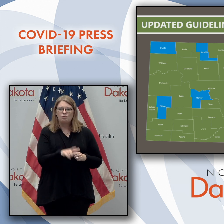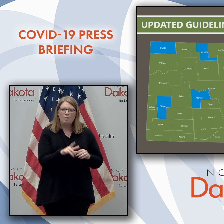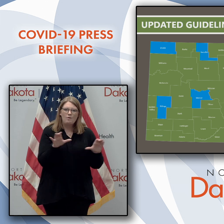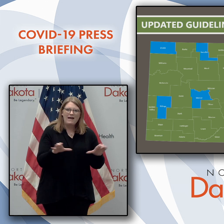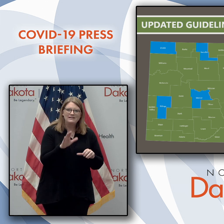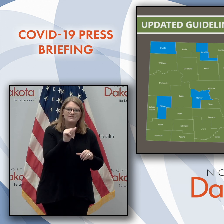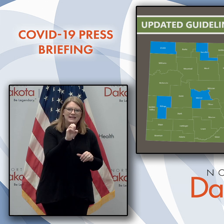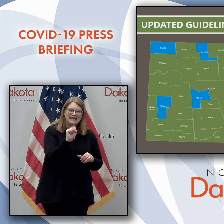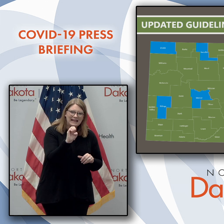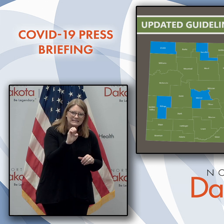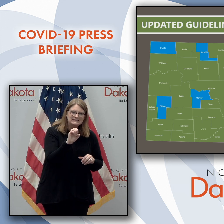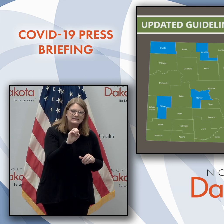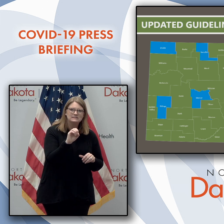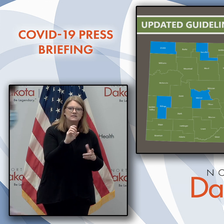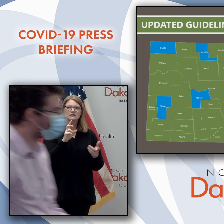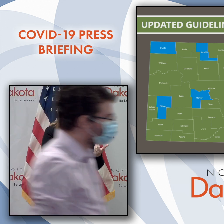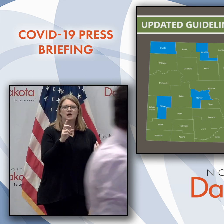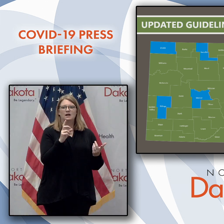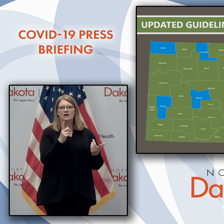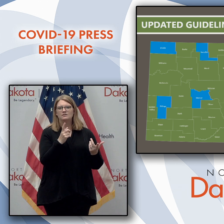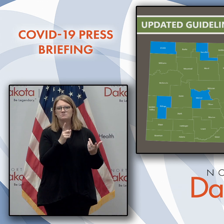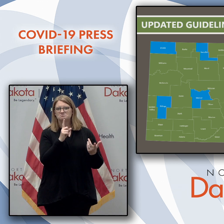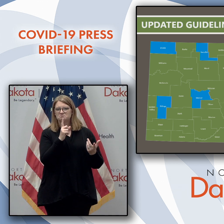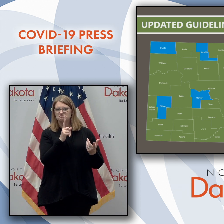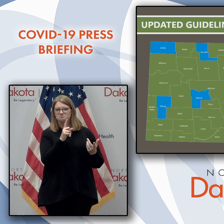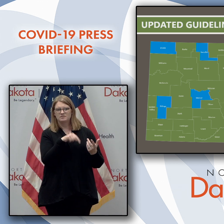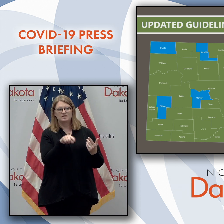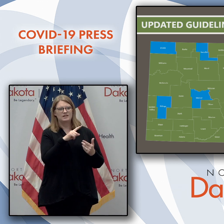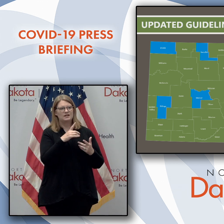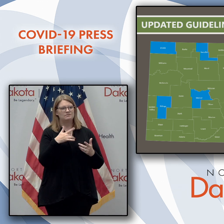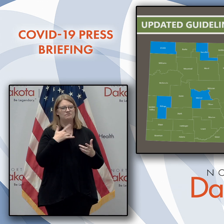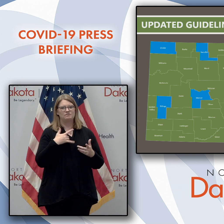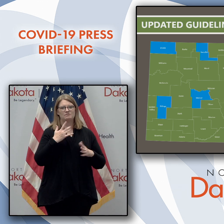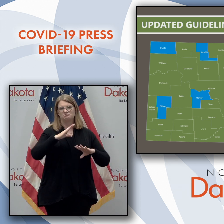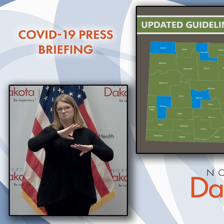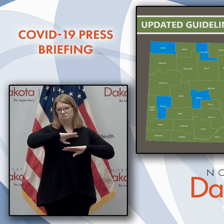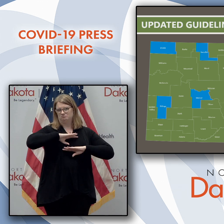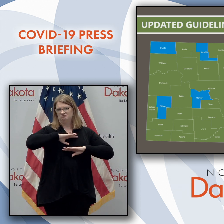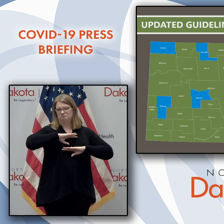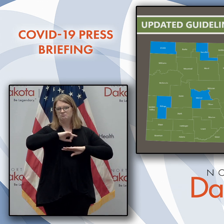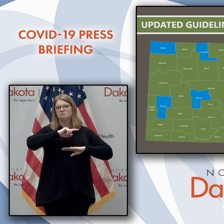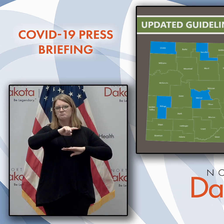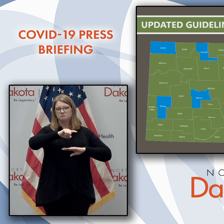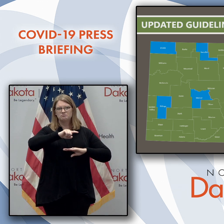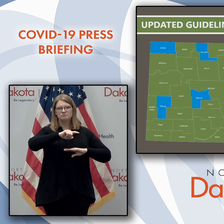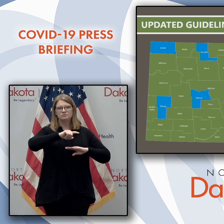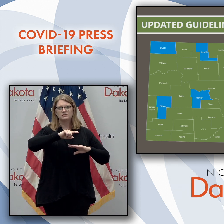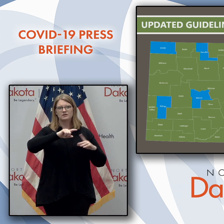done either sufficient or highly